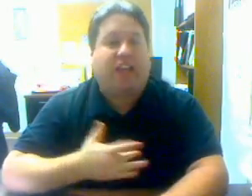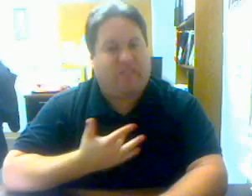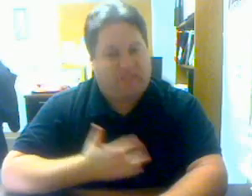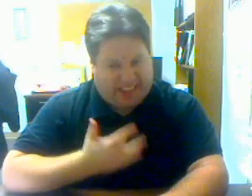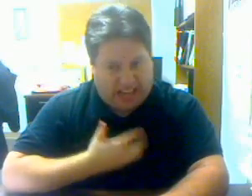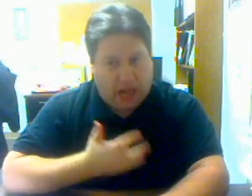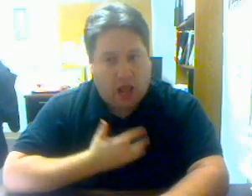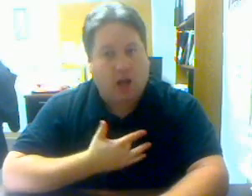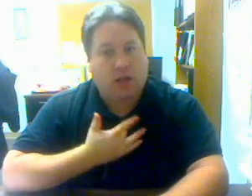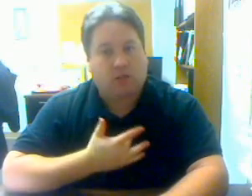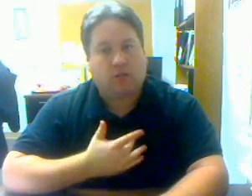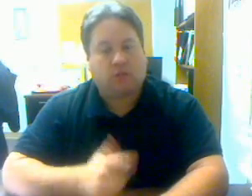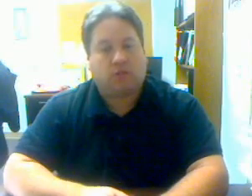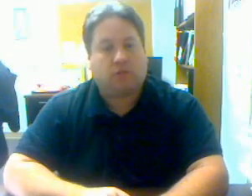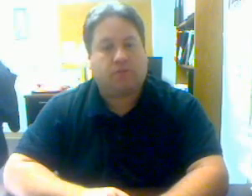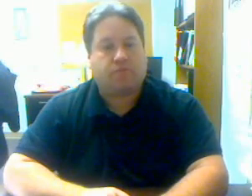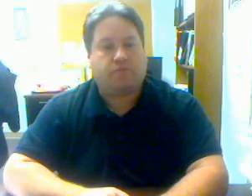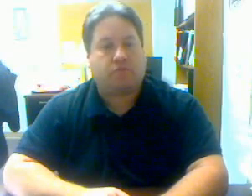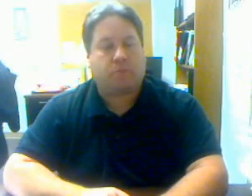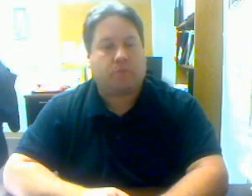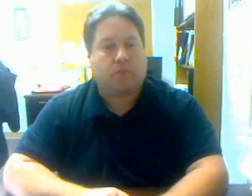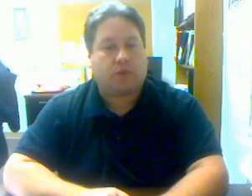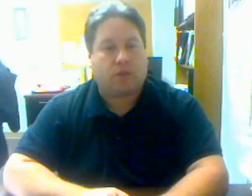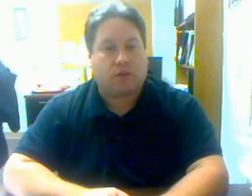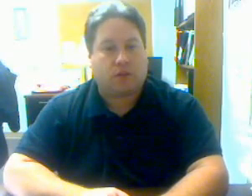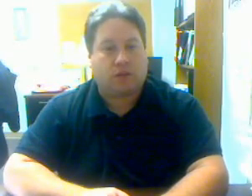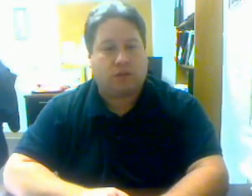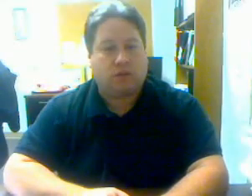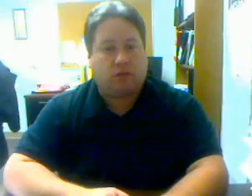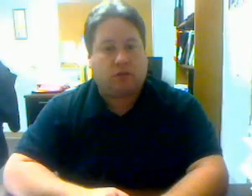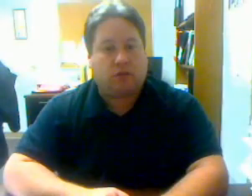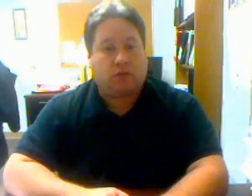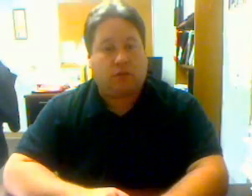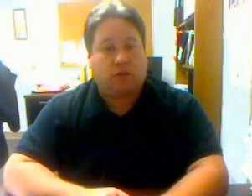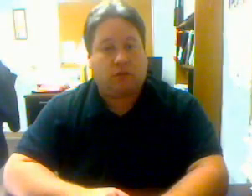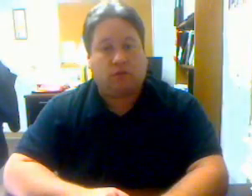they need that strong form of physical contact to feel anything.